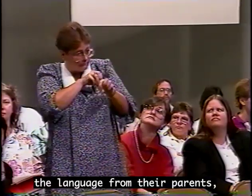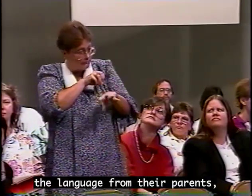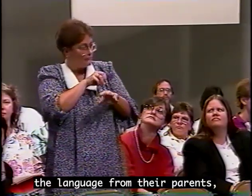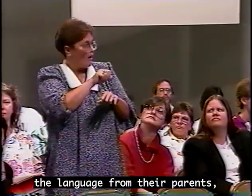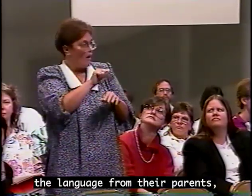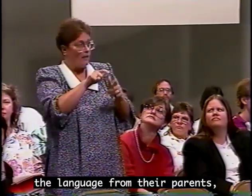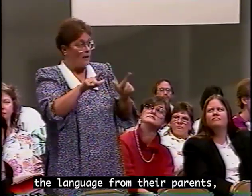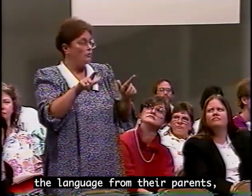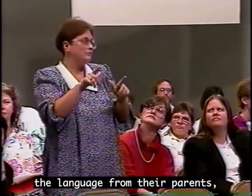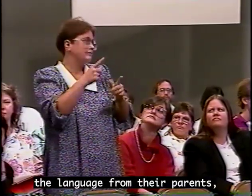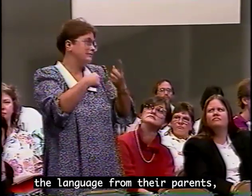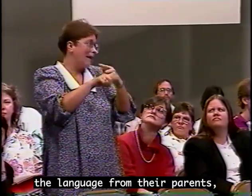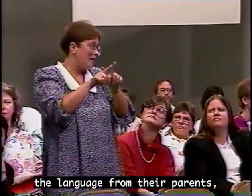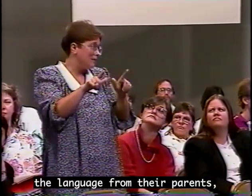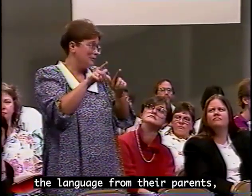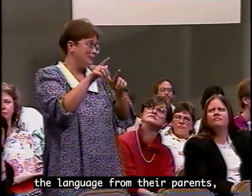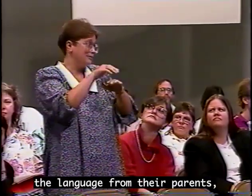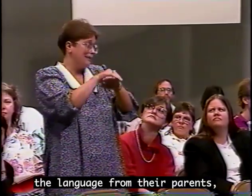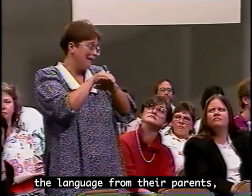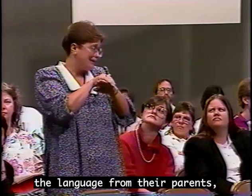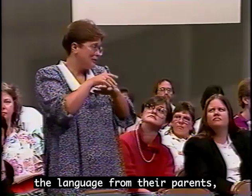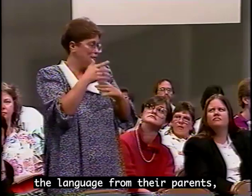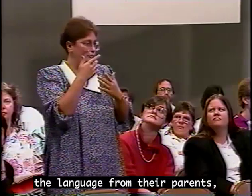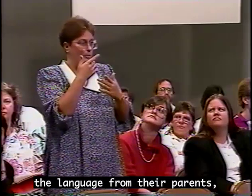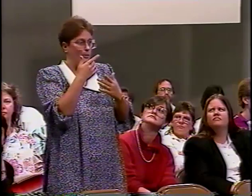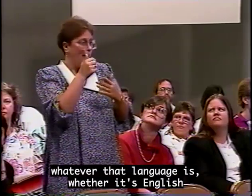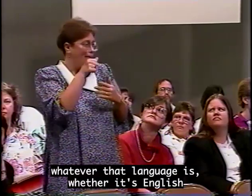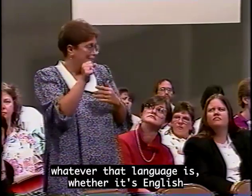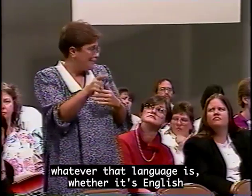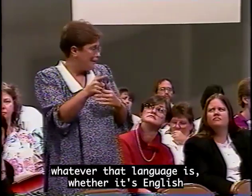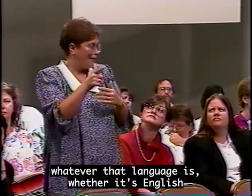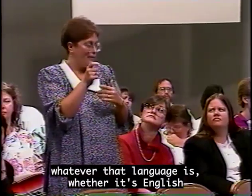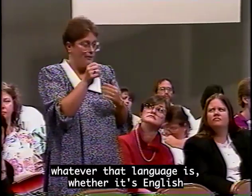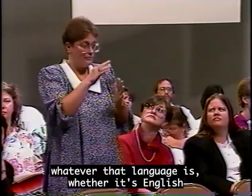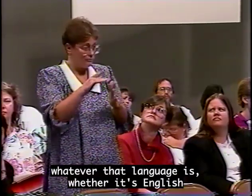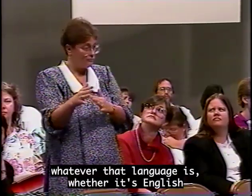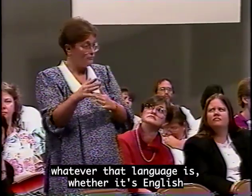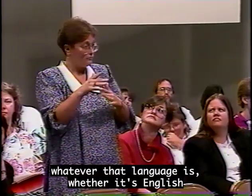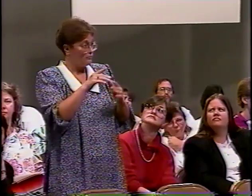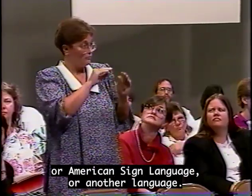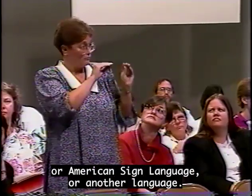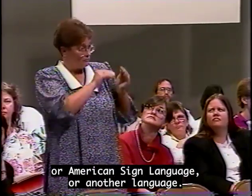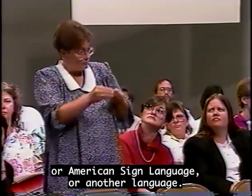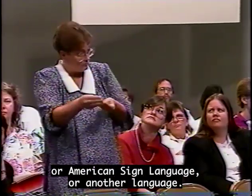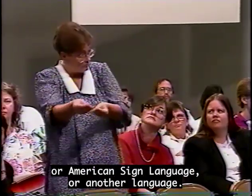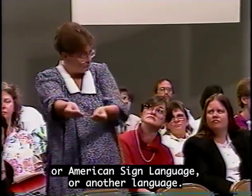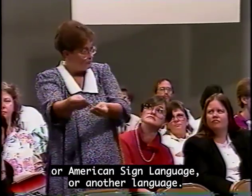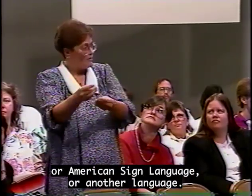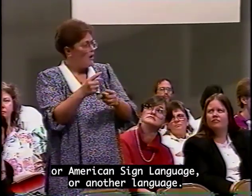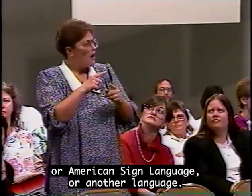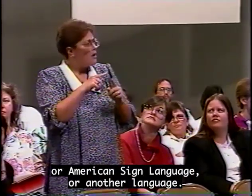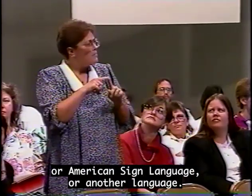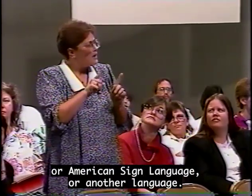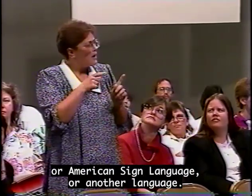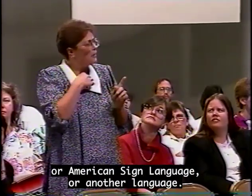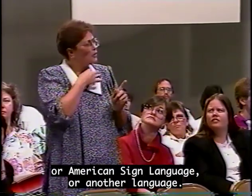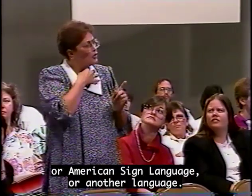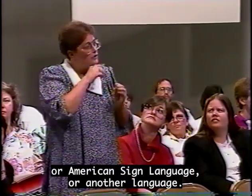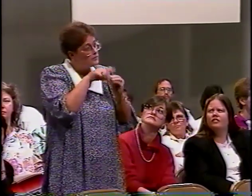the language from their parents. Whatever that language is, whether it's English or American Sign Language or another language,